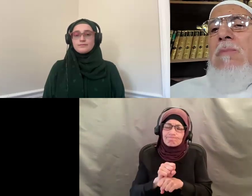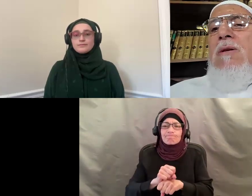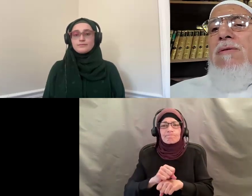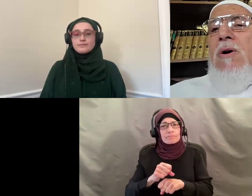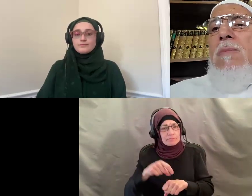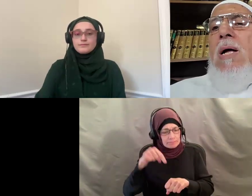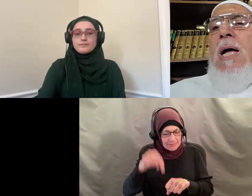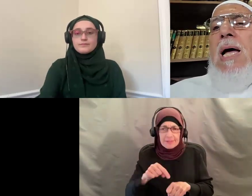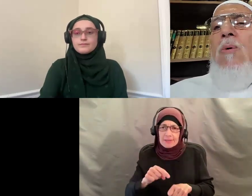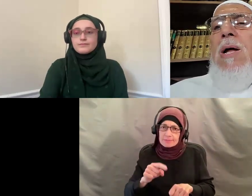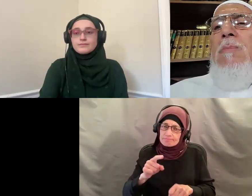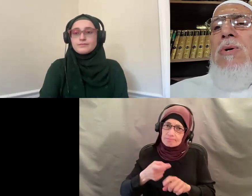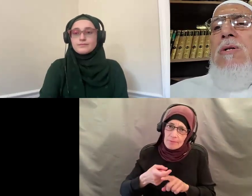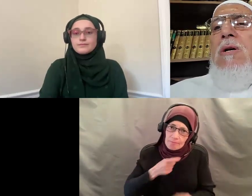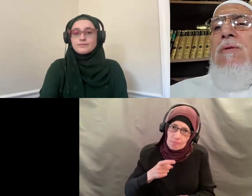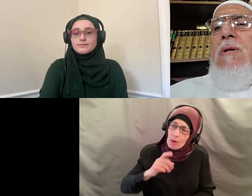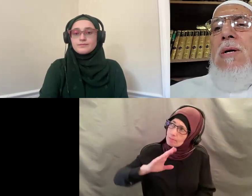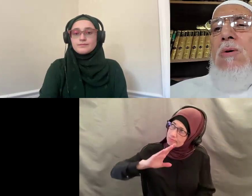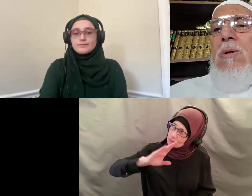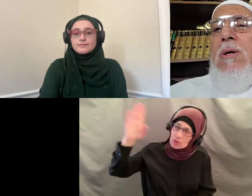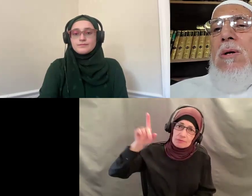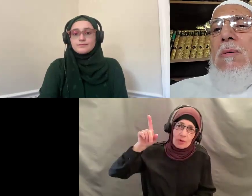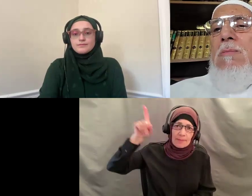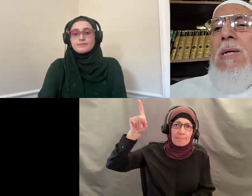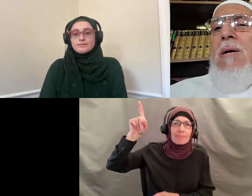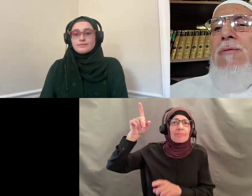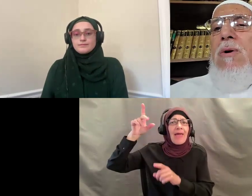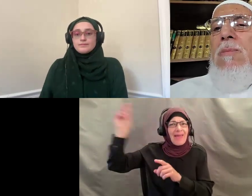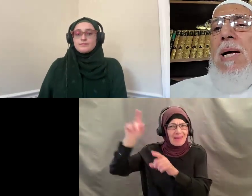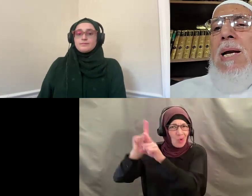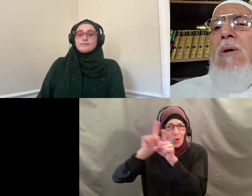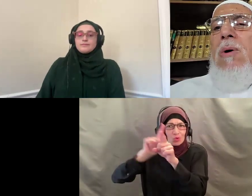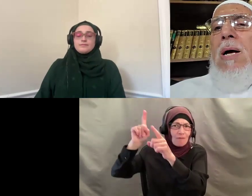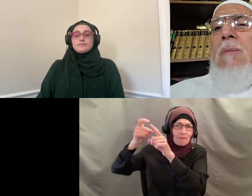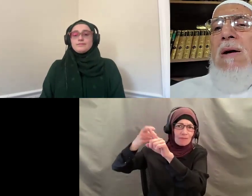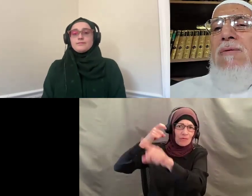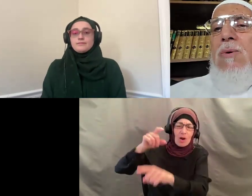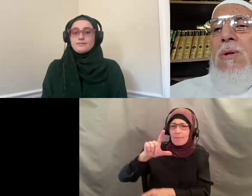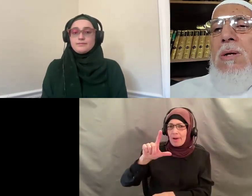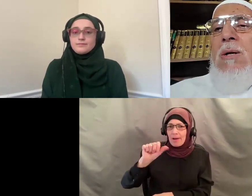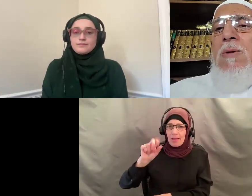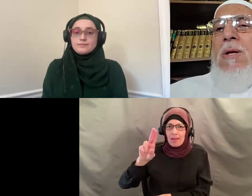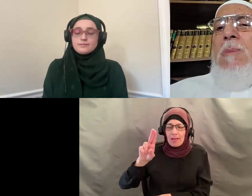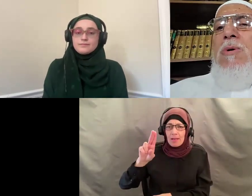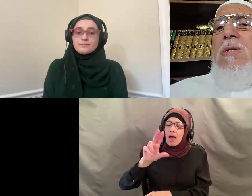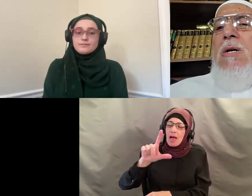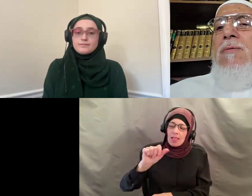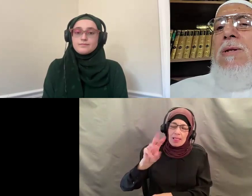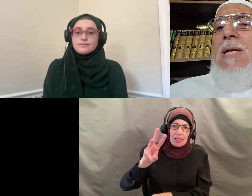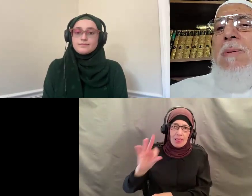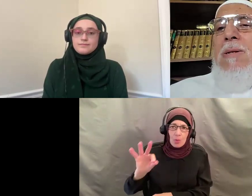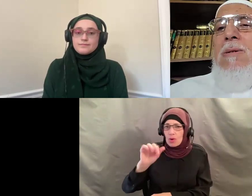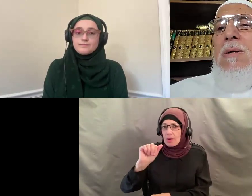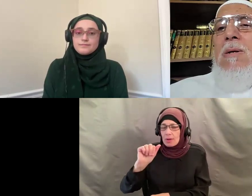it comes from a well-preserved record, meaning from al-Lawh al-Mahfuz, the